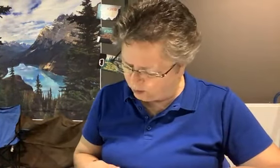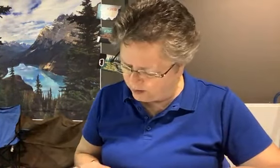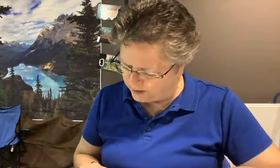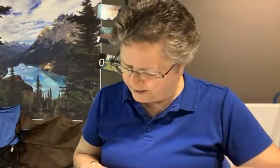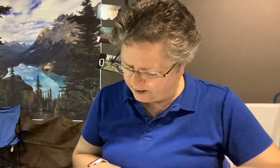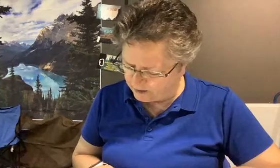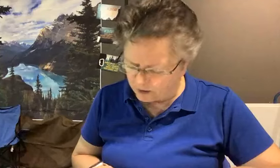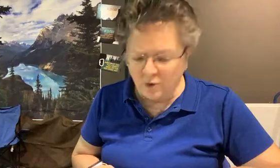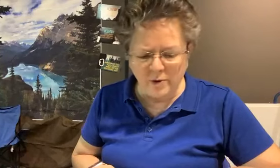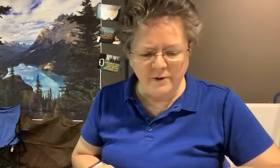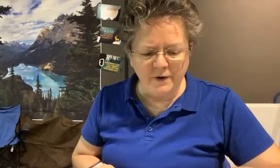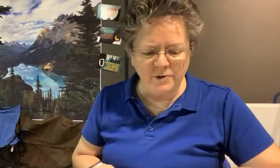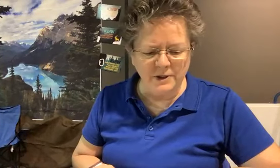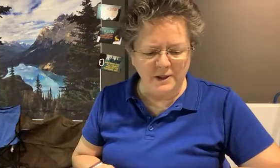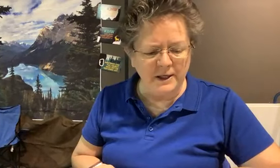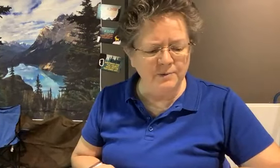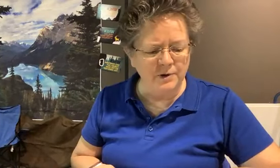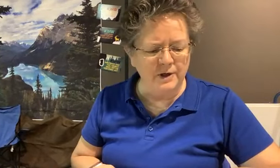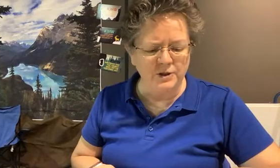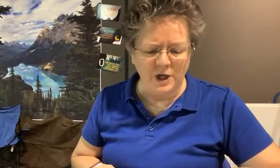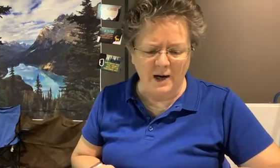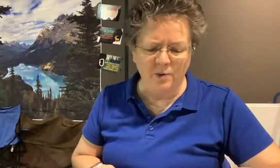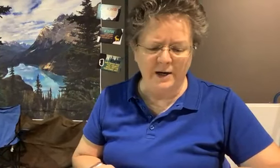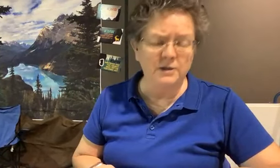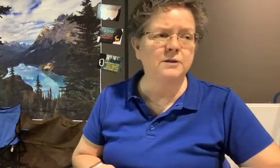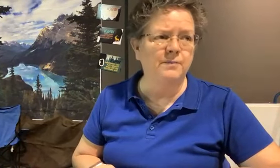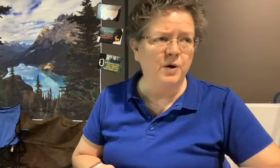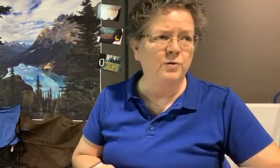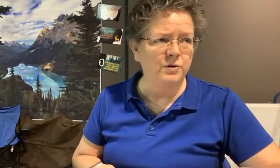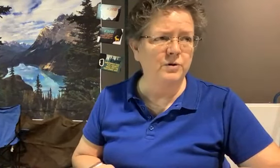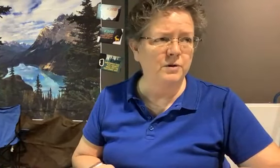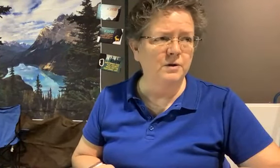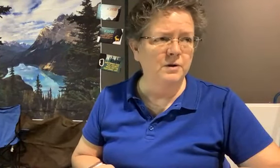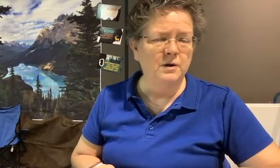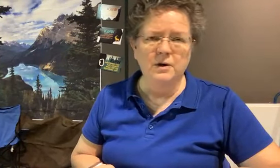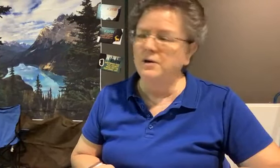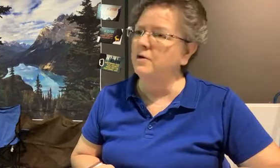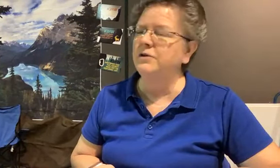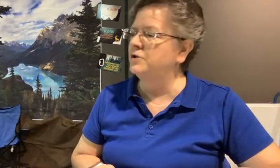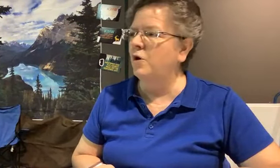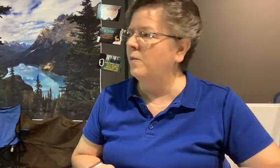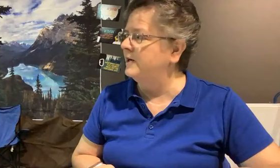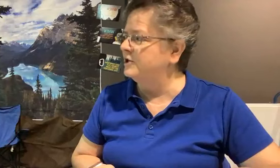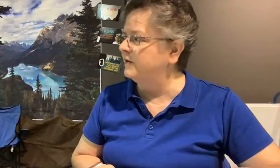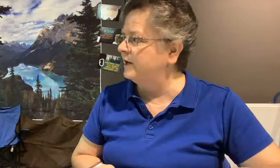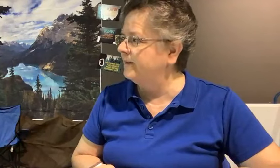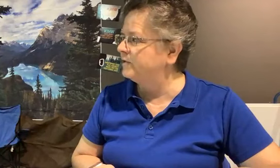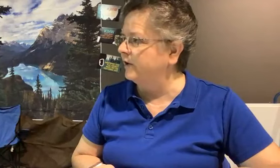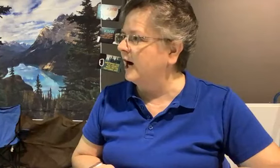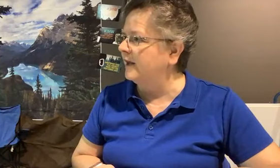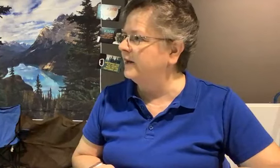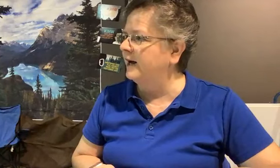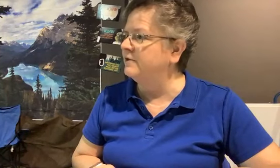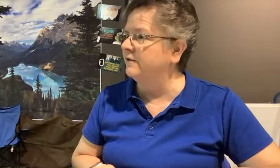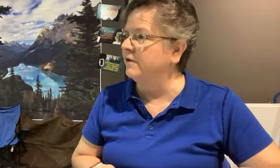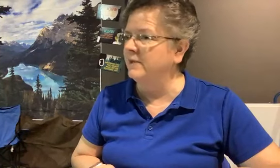word there, the Lord of hosts in Hebrew, is Yahweh Sabaoth. You know, there's a whole bunch of different names for God that have different